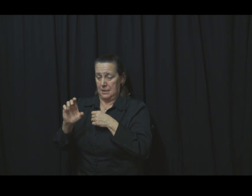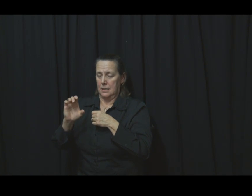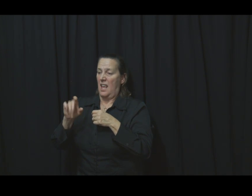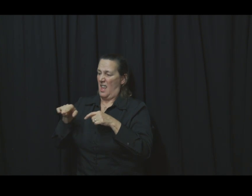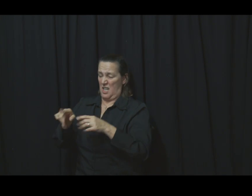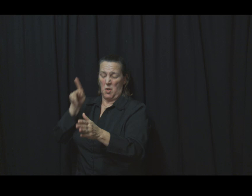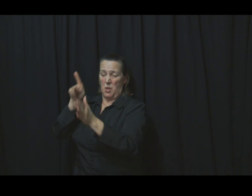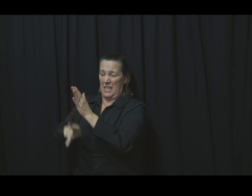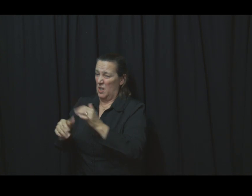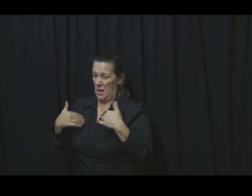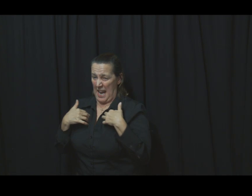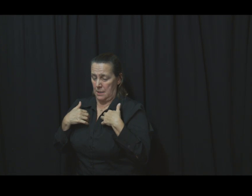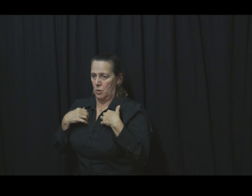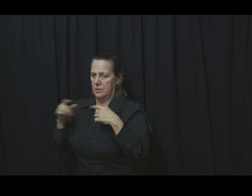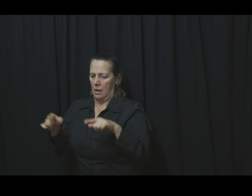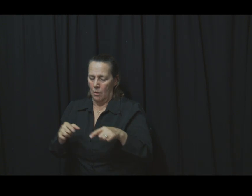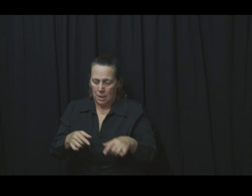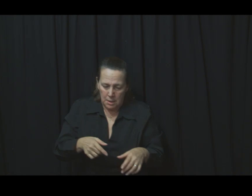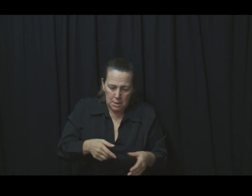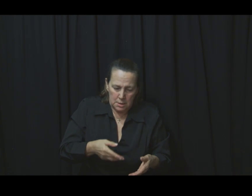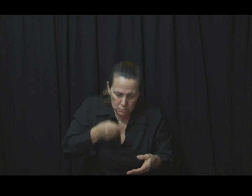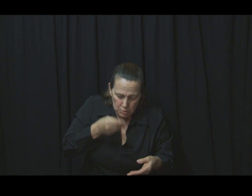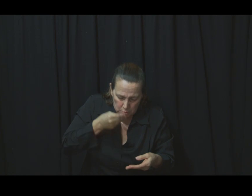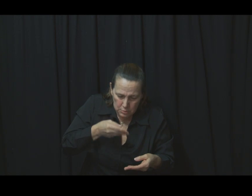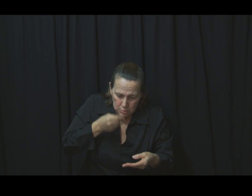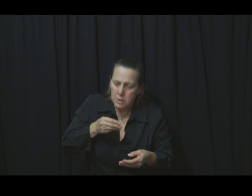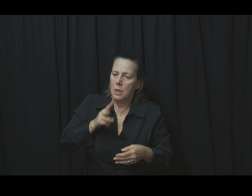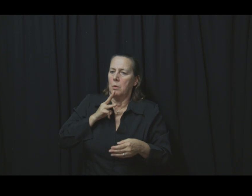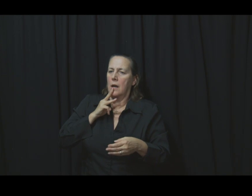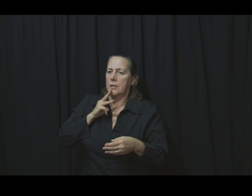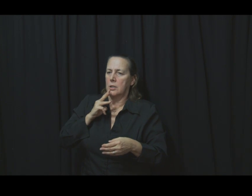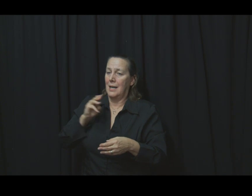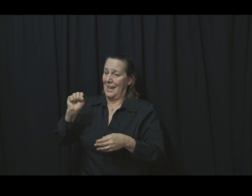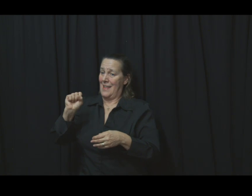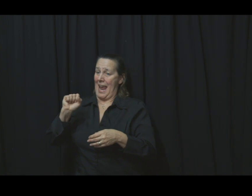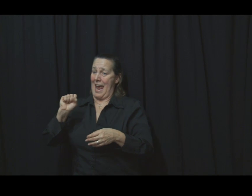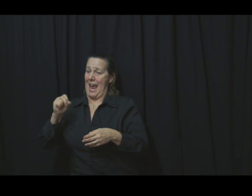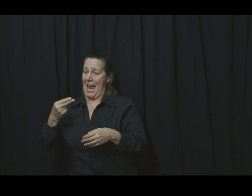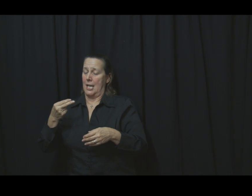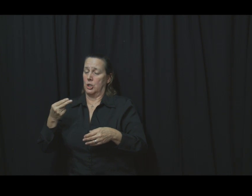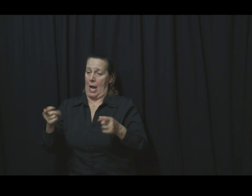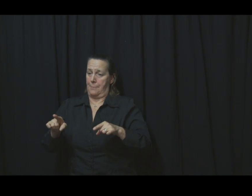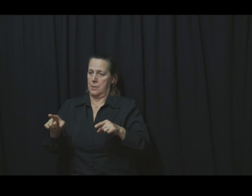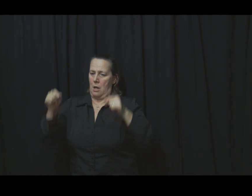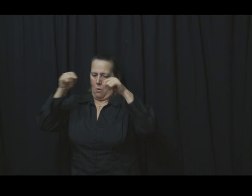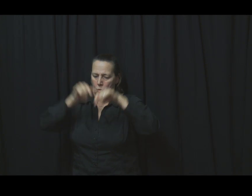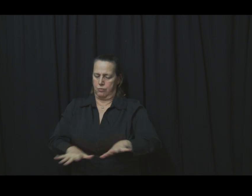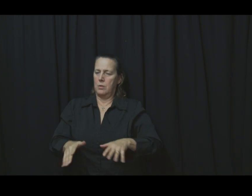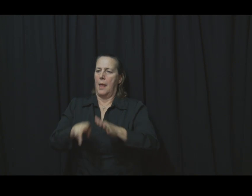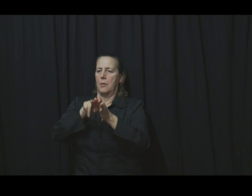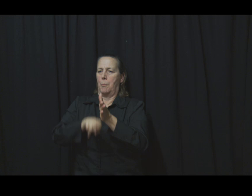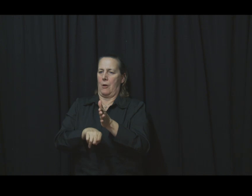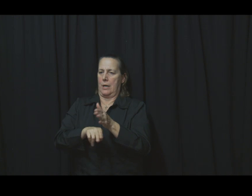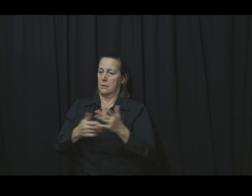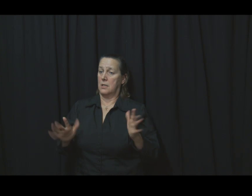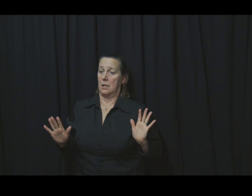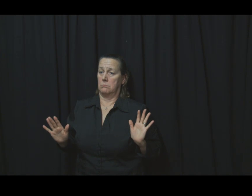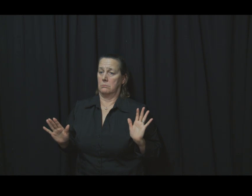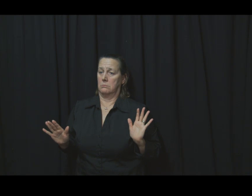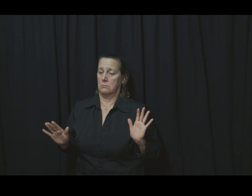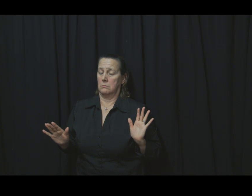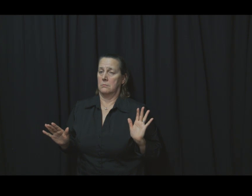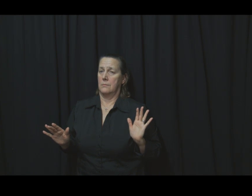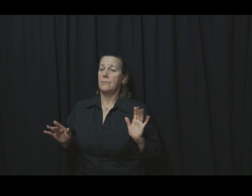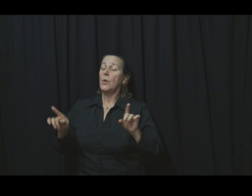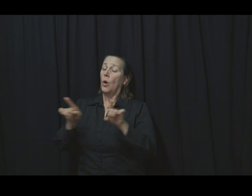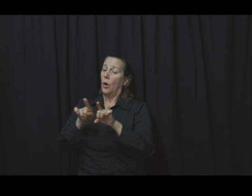relief, they go to a watering hole, and then when the ash comes, they were all buried. It's an extraordinary place. Now, if in the bad